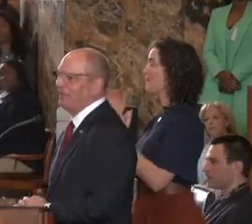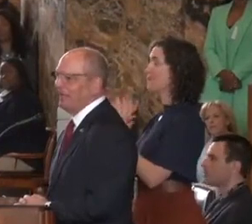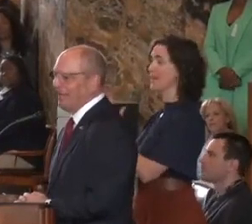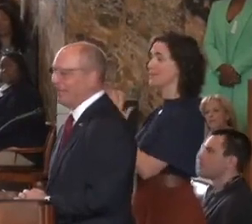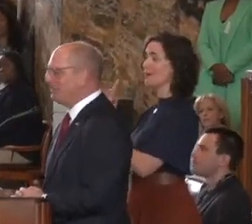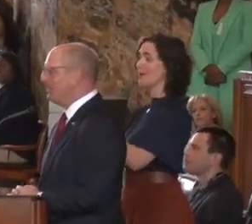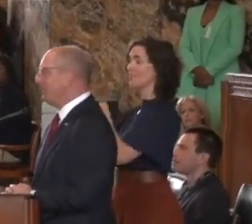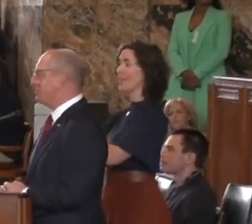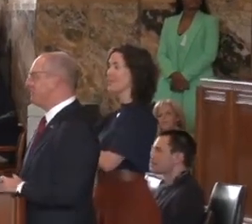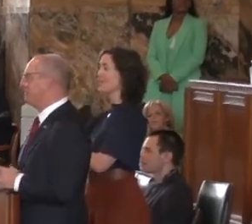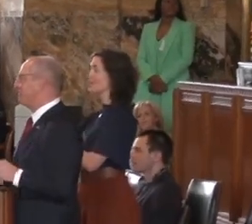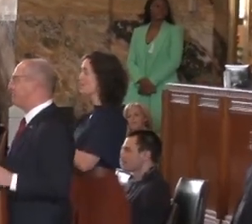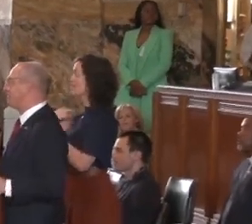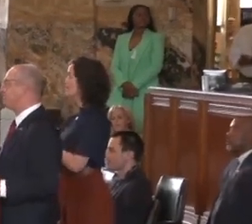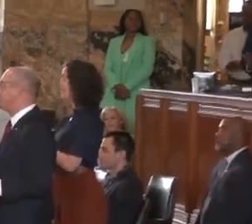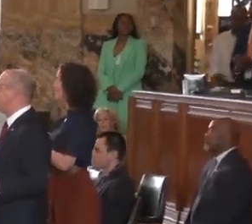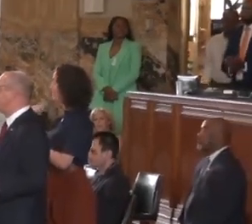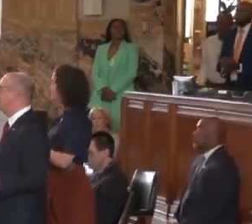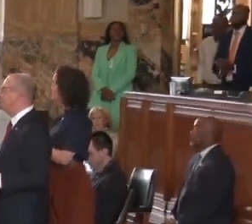championship in LSU history.